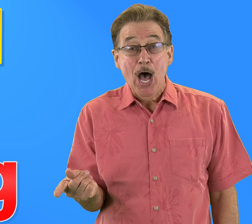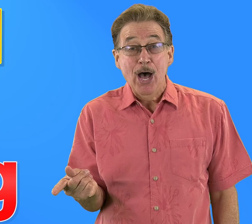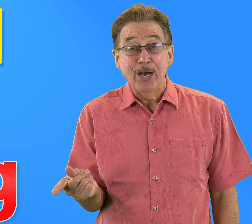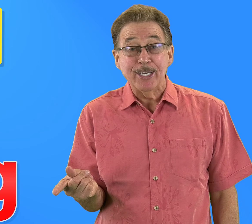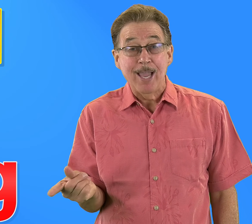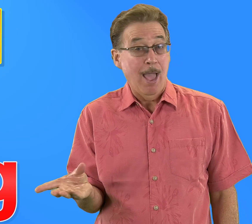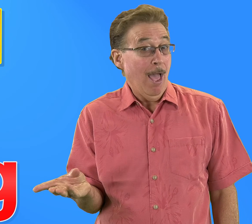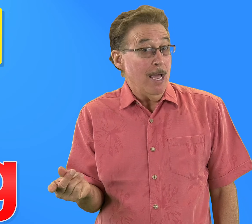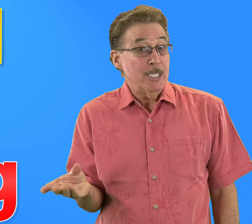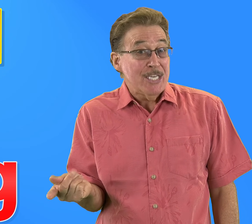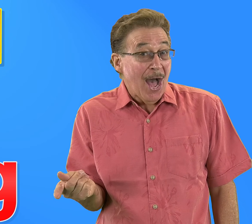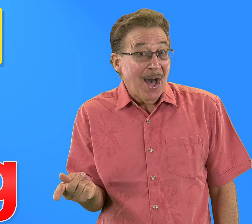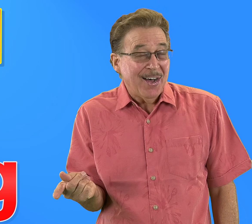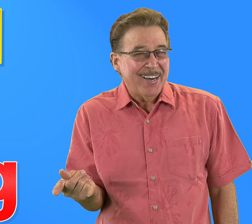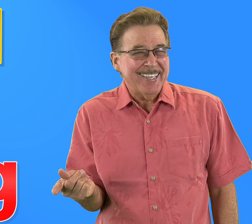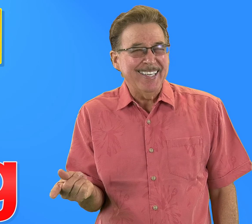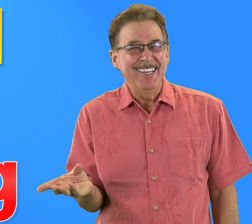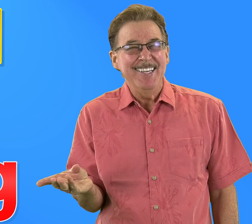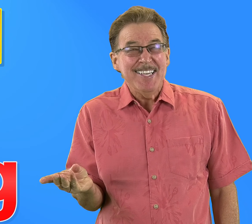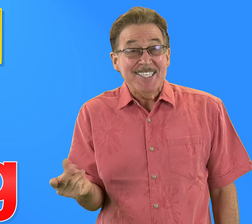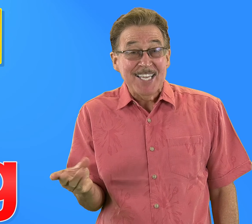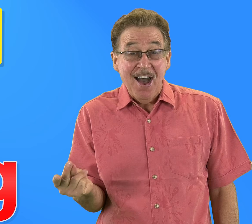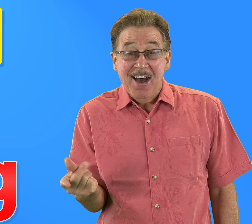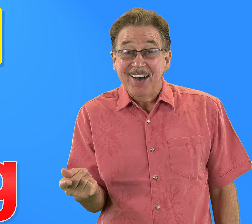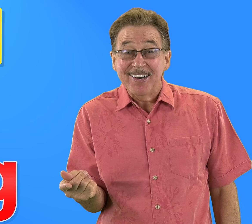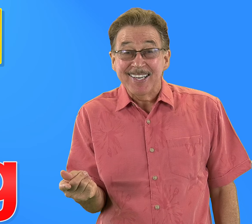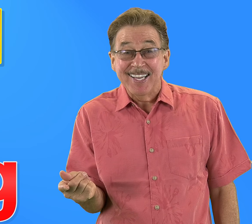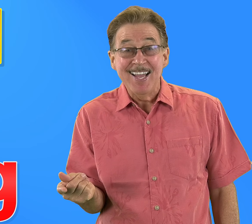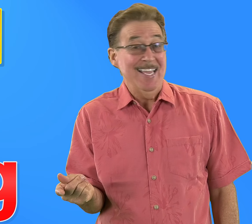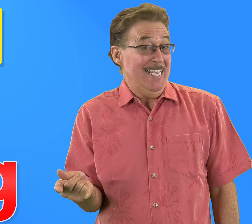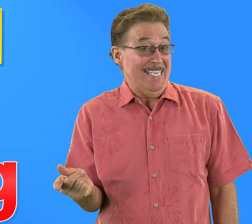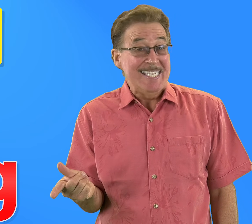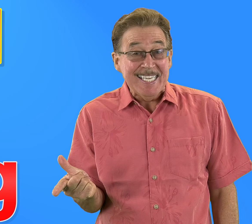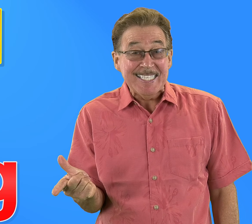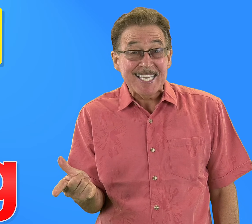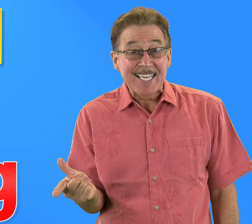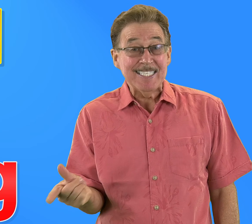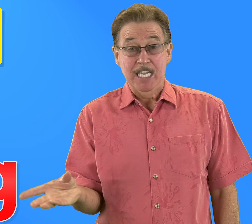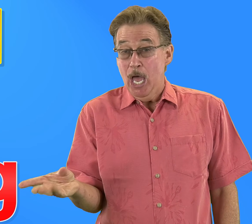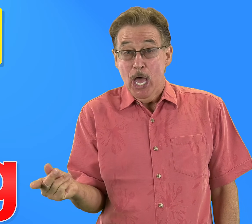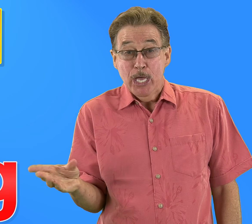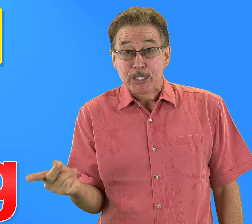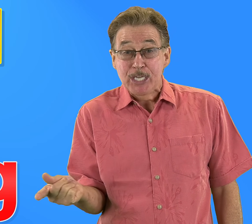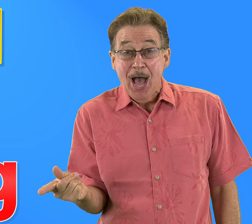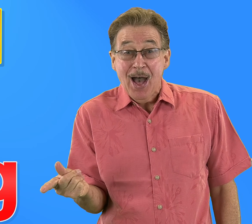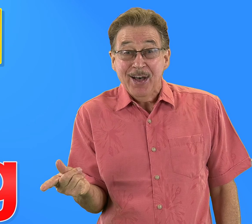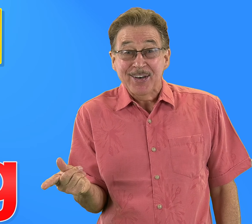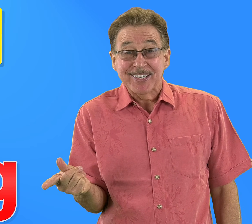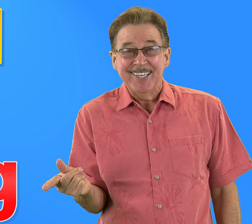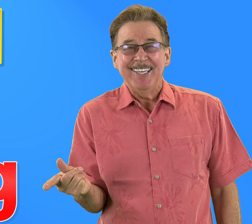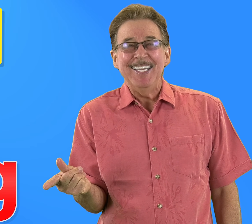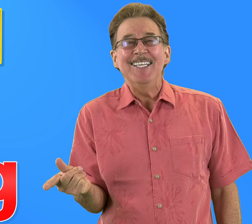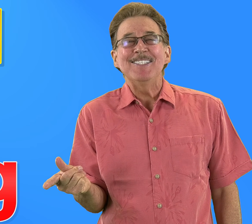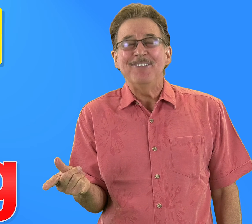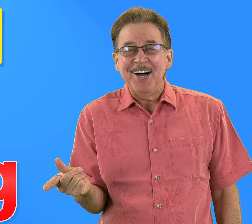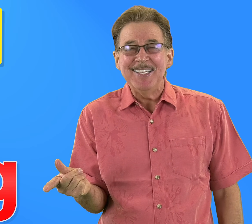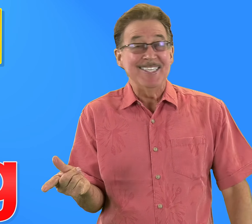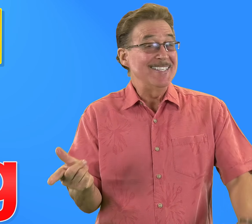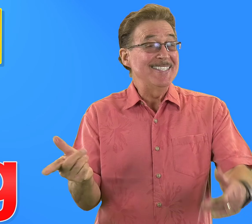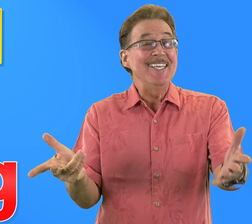Dog. Dog. Dog. D says D. Dog. It's fun to